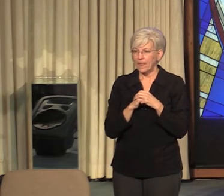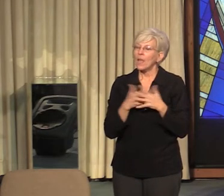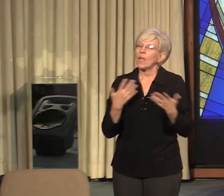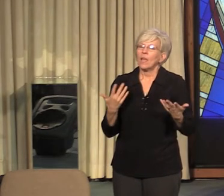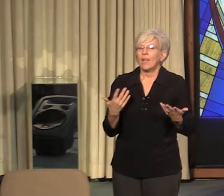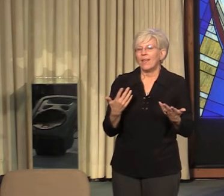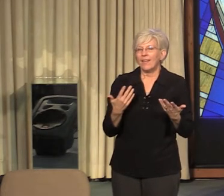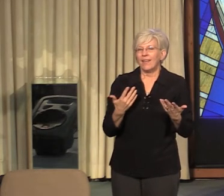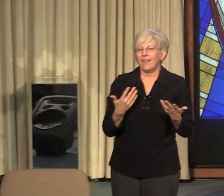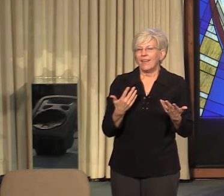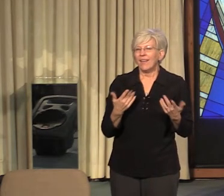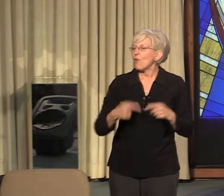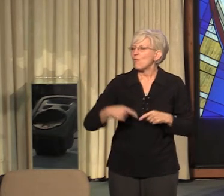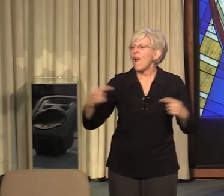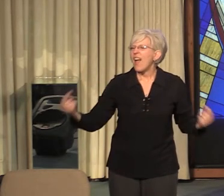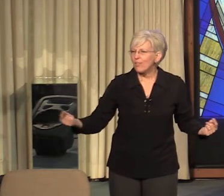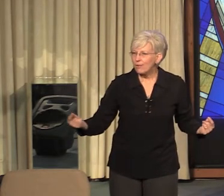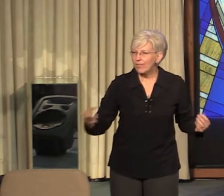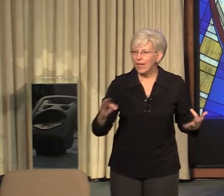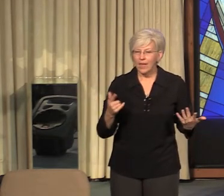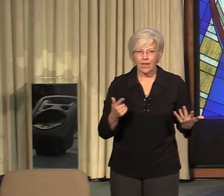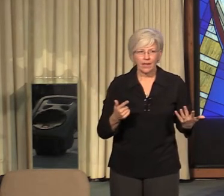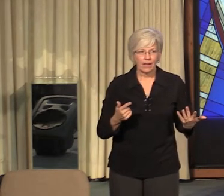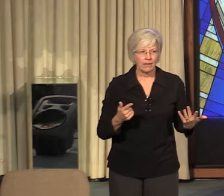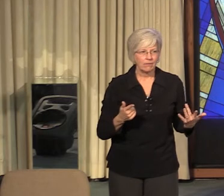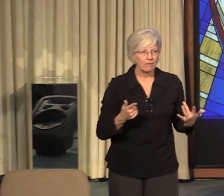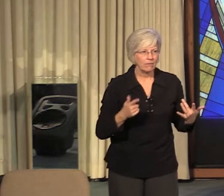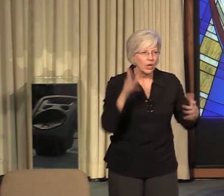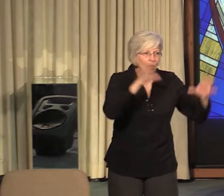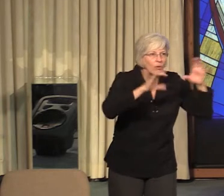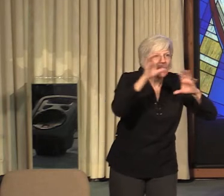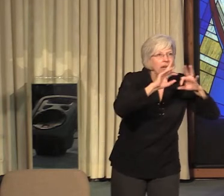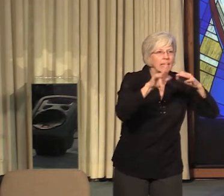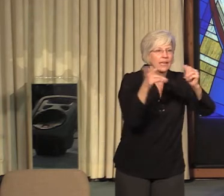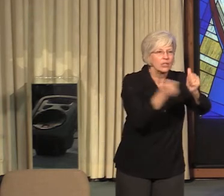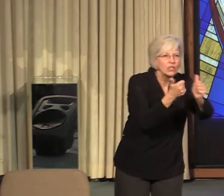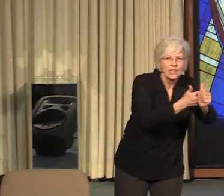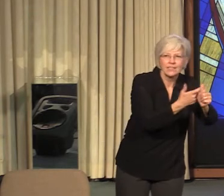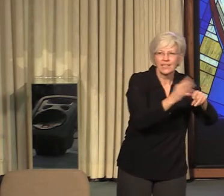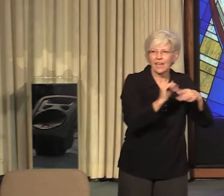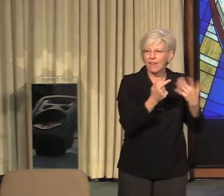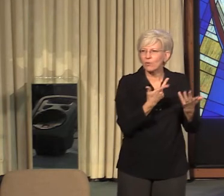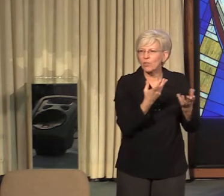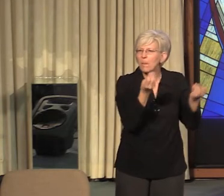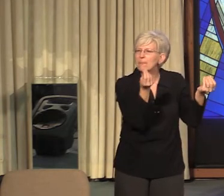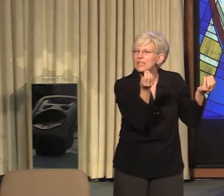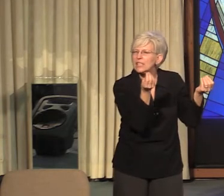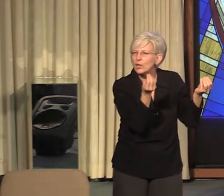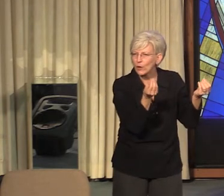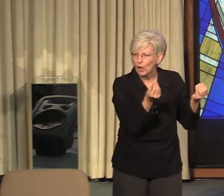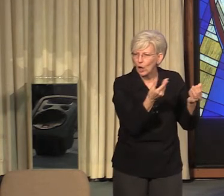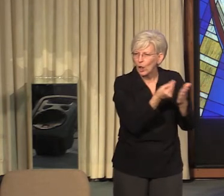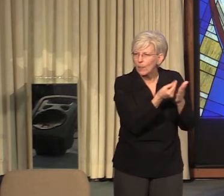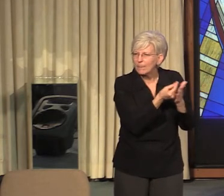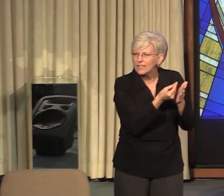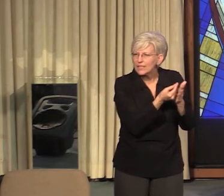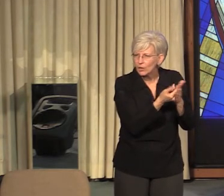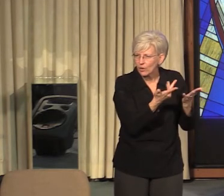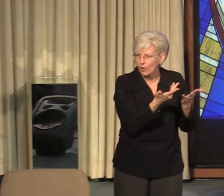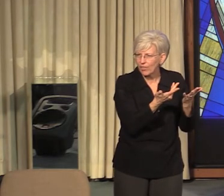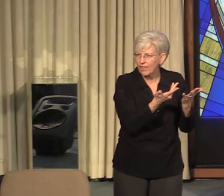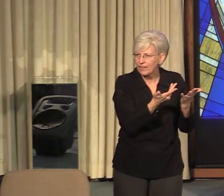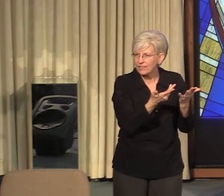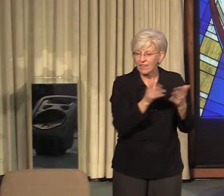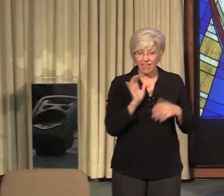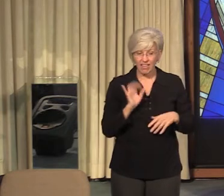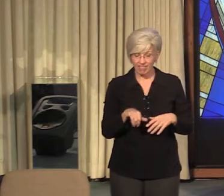rather than running and chasing after the material prosperity that they knew all too well